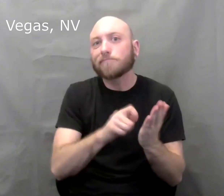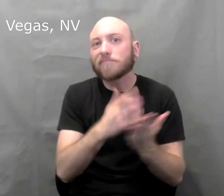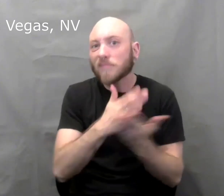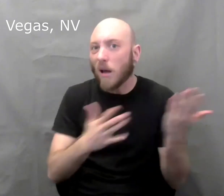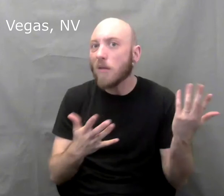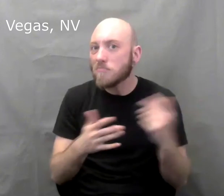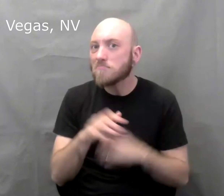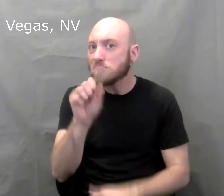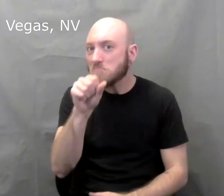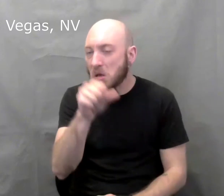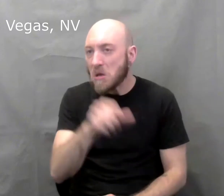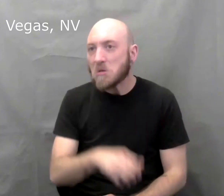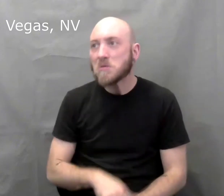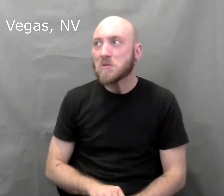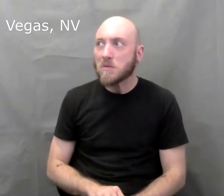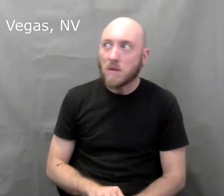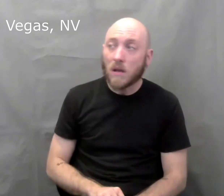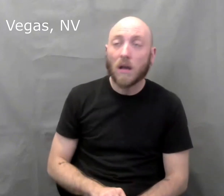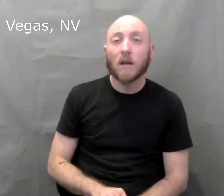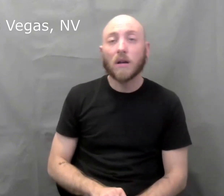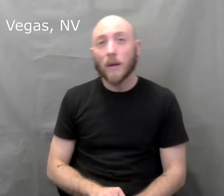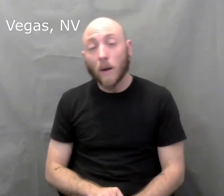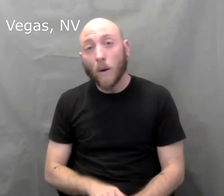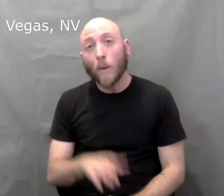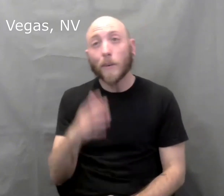do my best to try and, make sure that